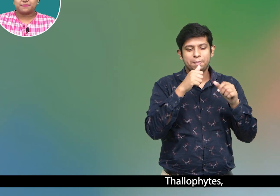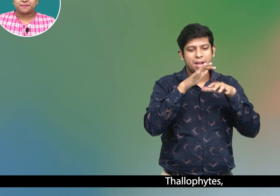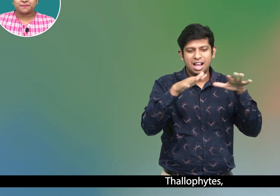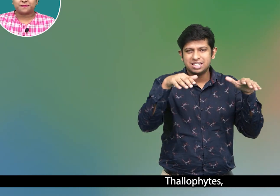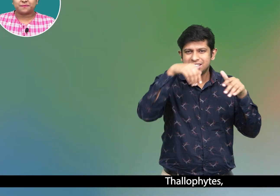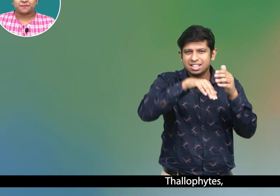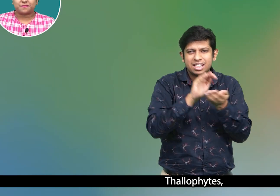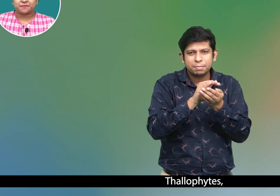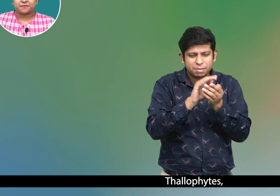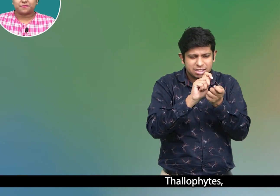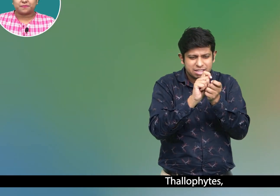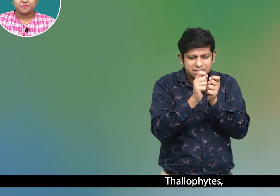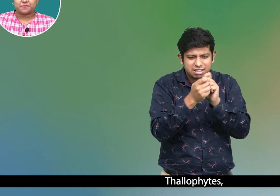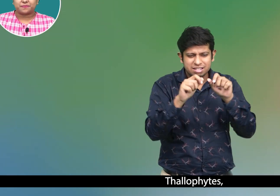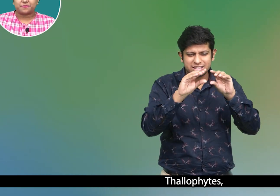thallophytes,